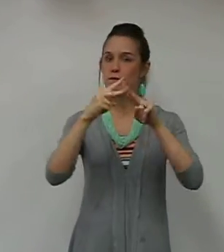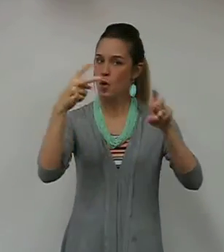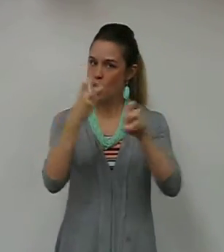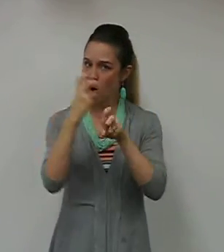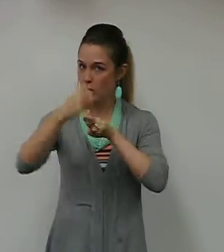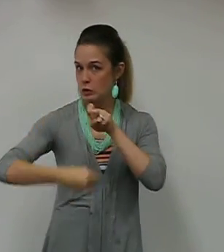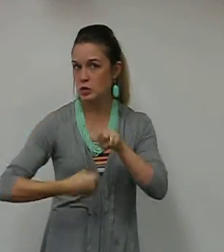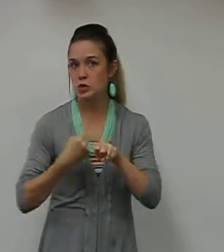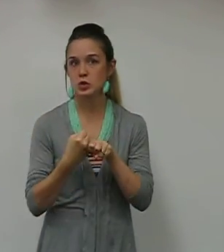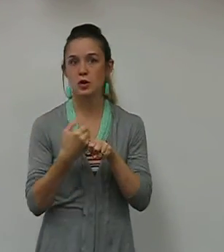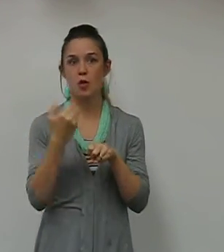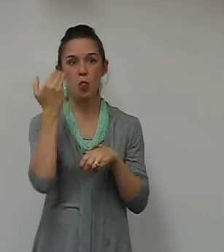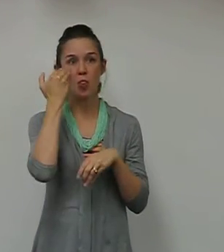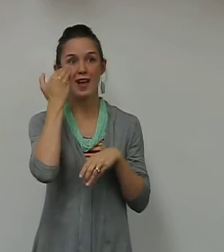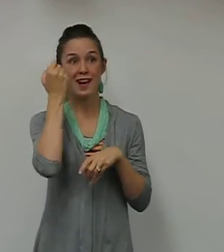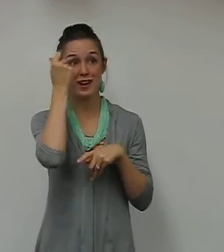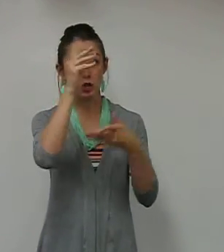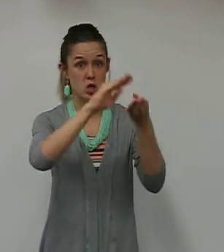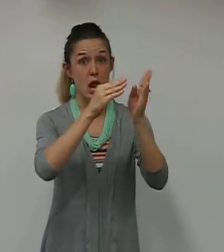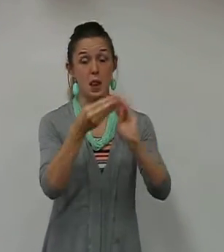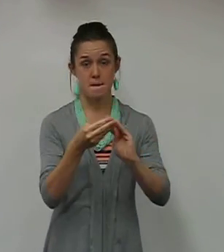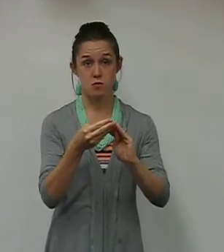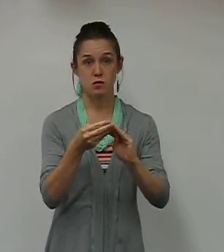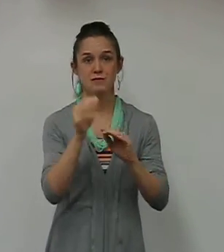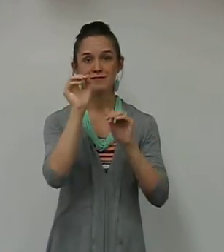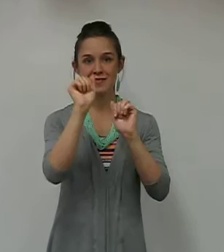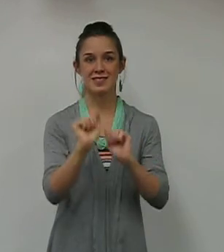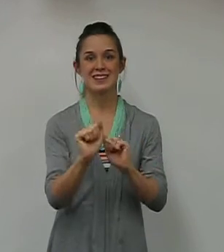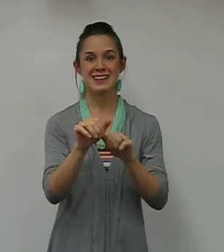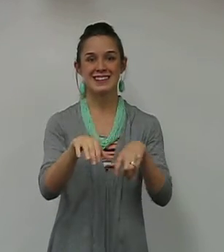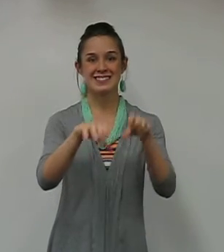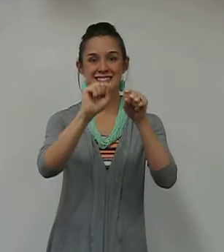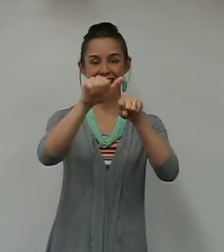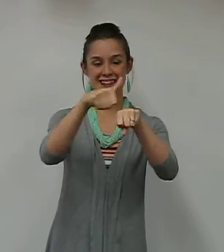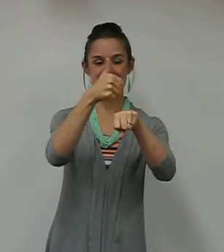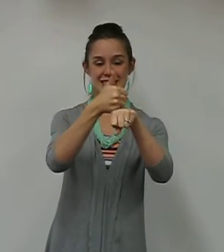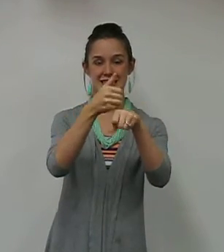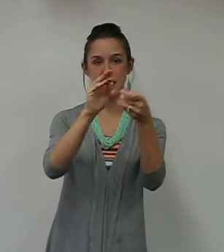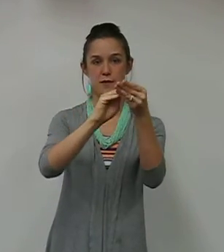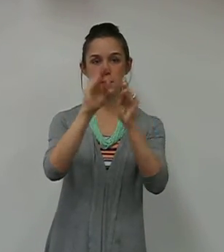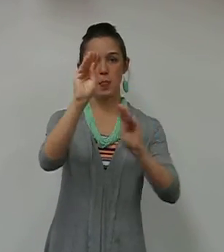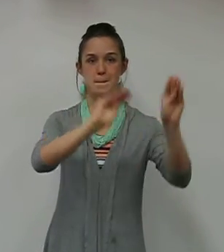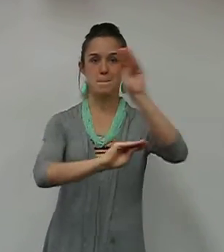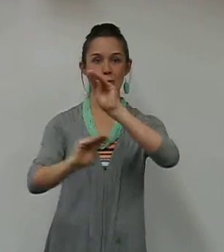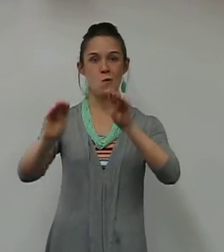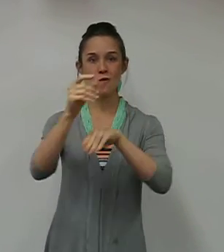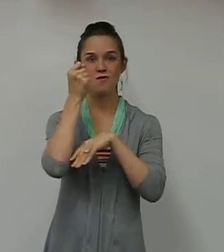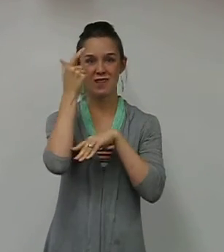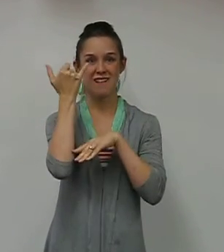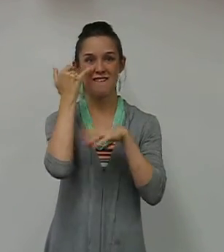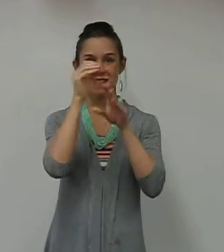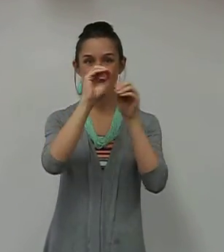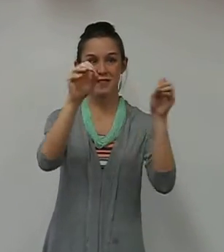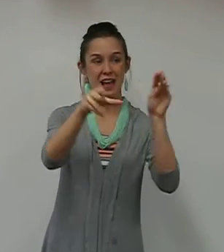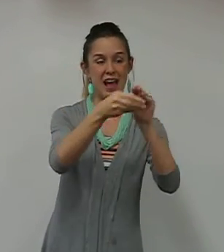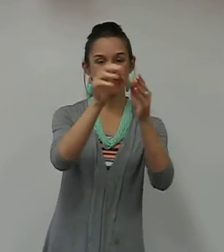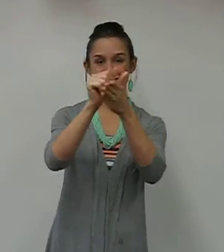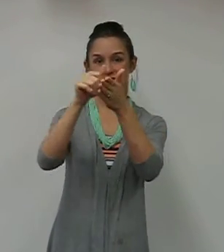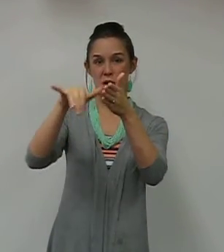have cardinality, which means that they can take a set and I can move it around, and they understand that if none have been added or taken away, it's still the same